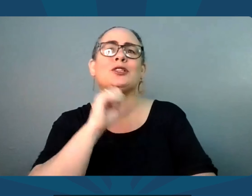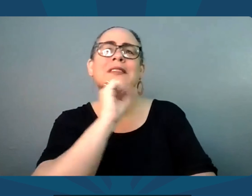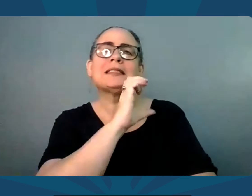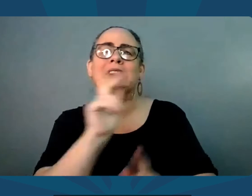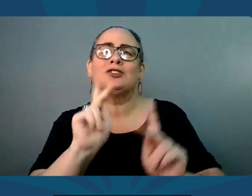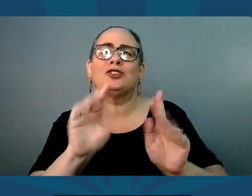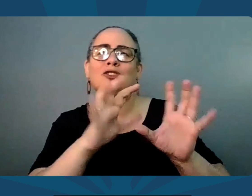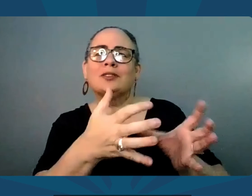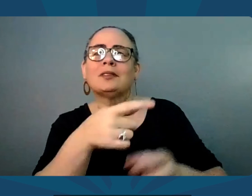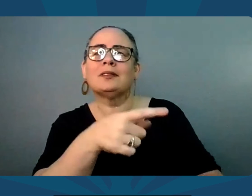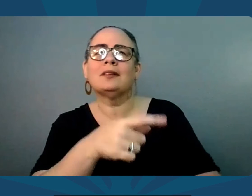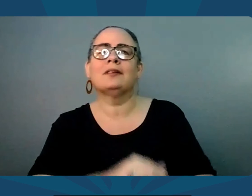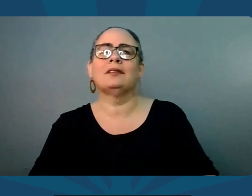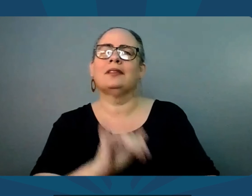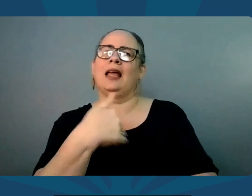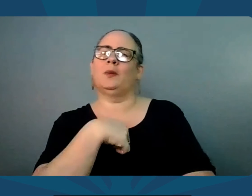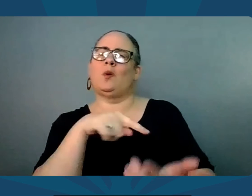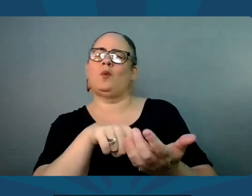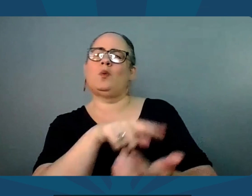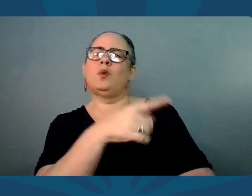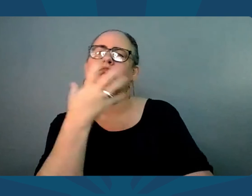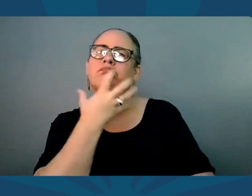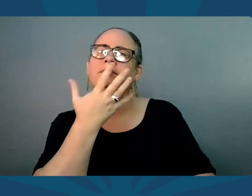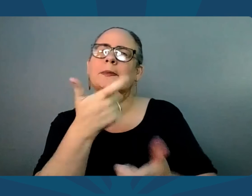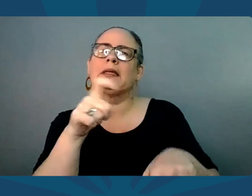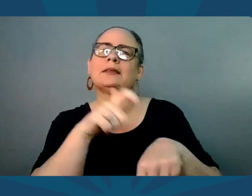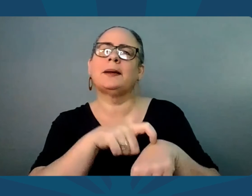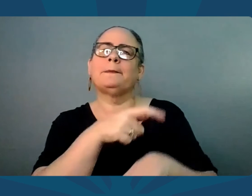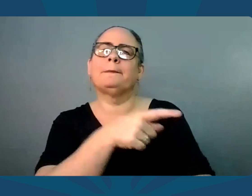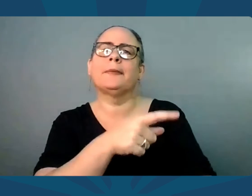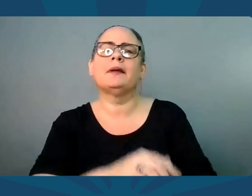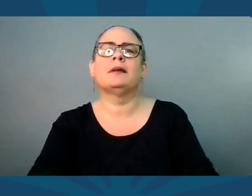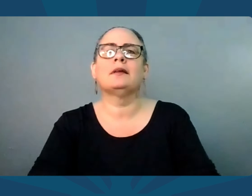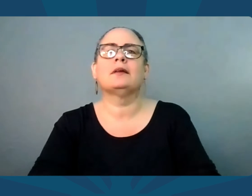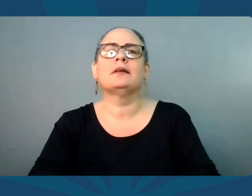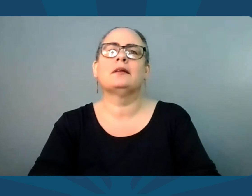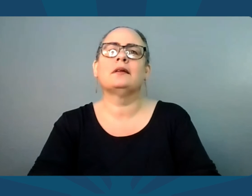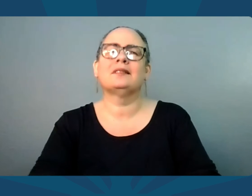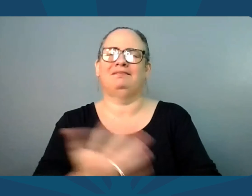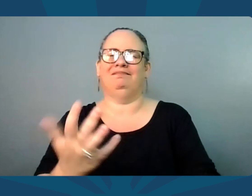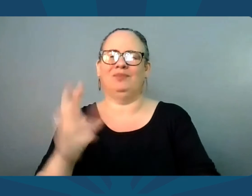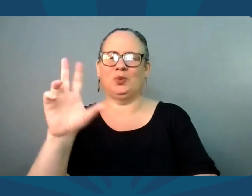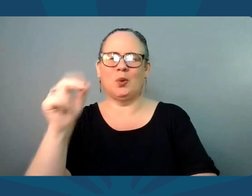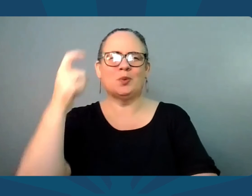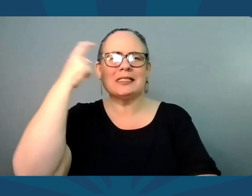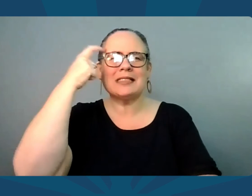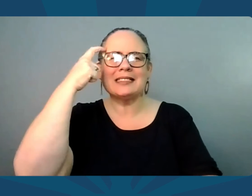Base, and our senior population to whom we owe a great deal.